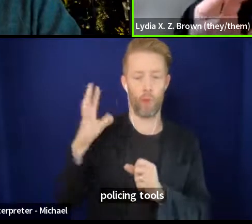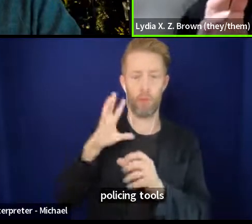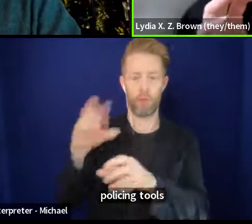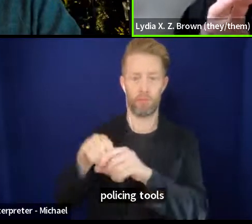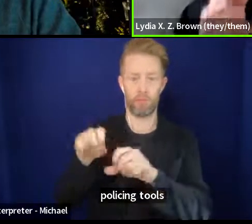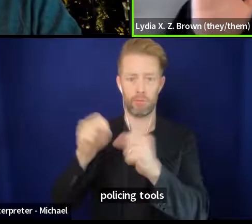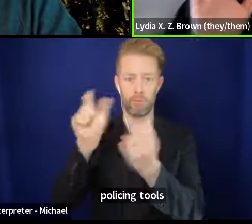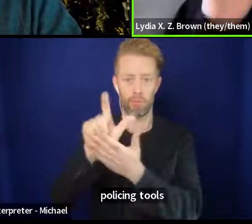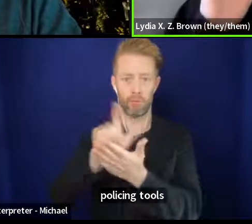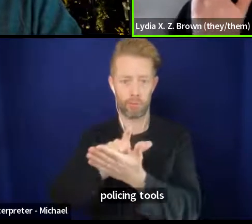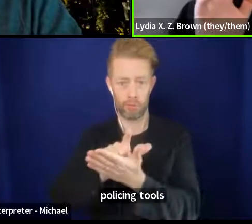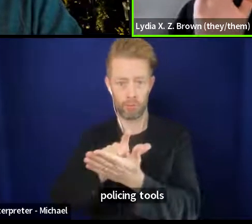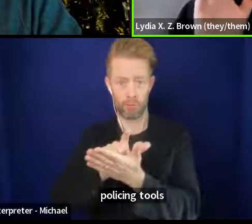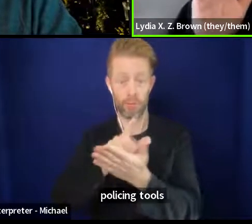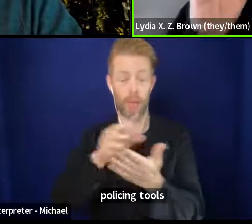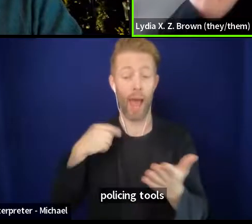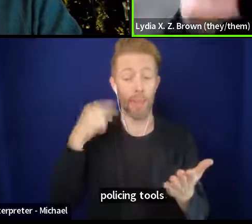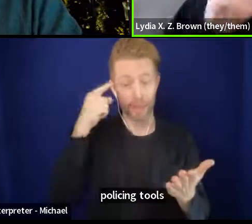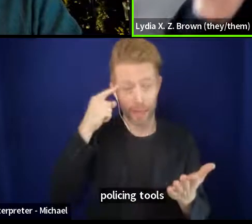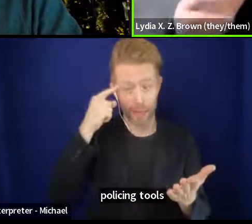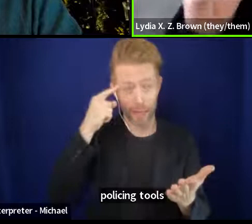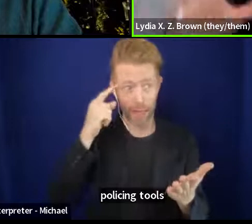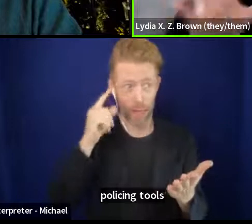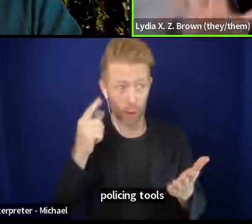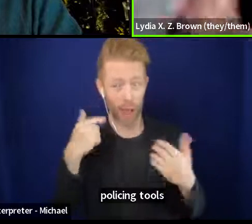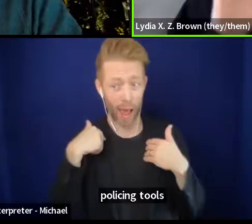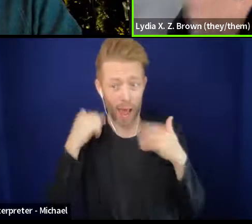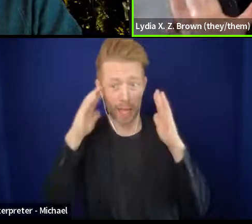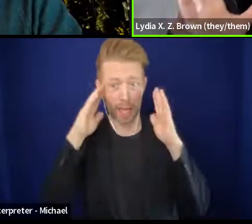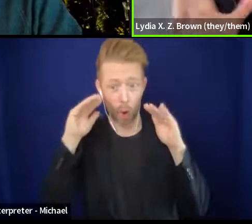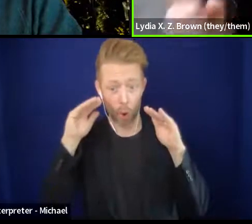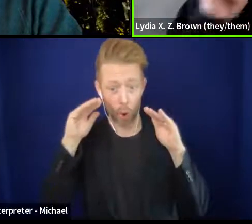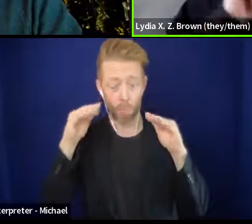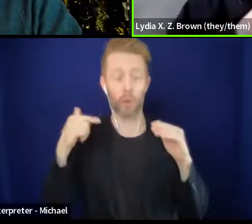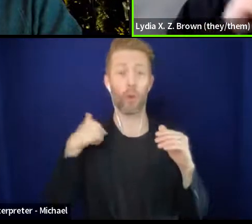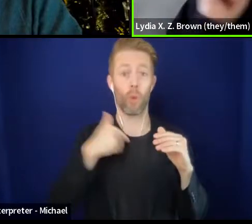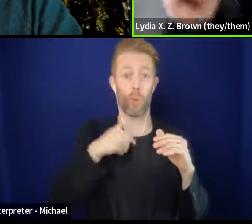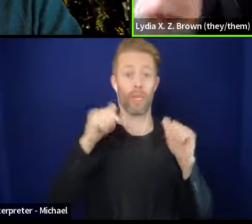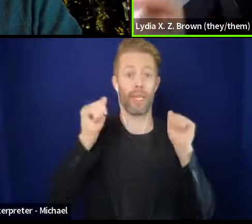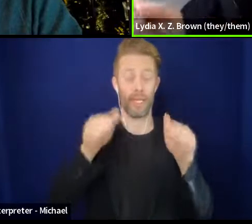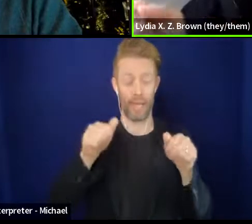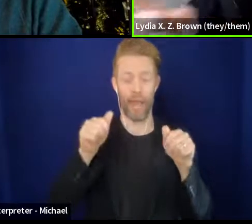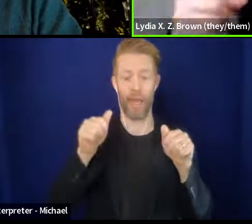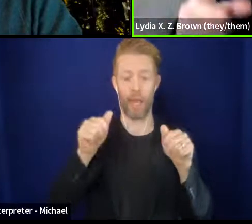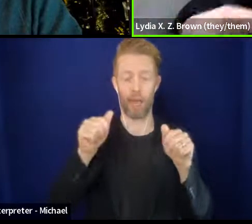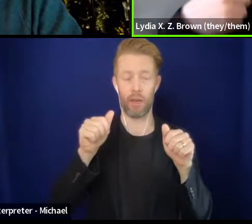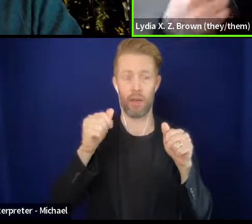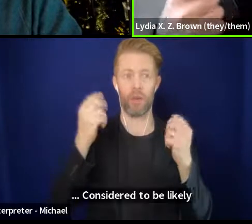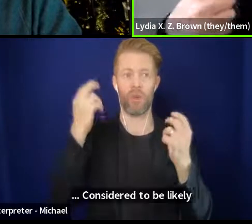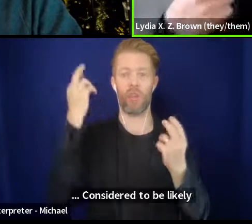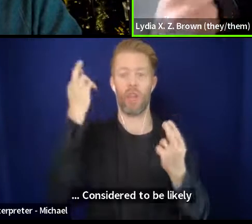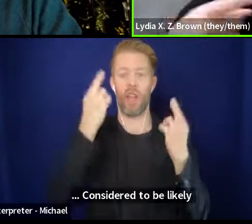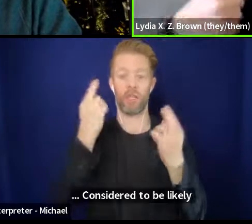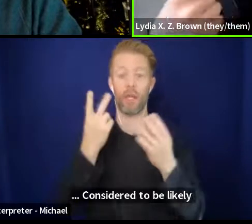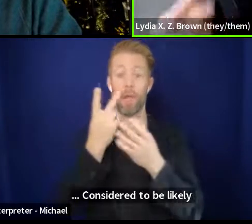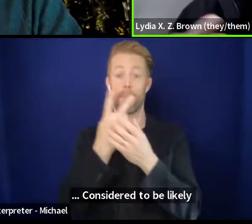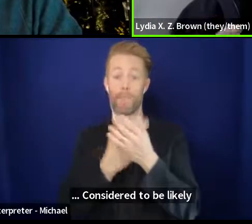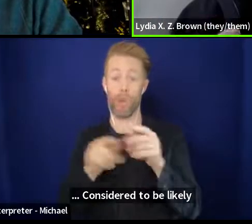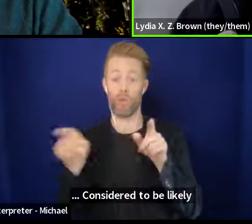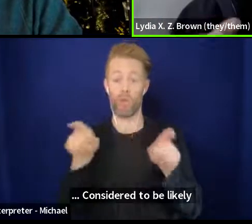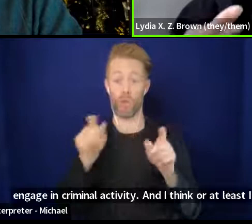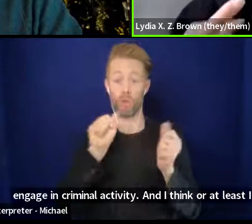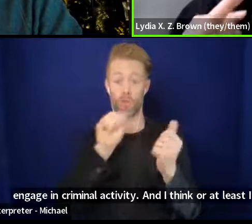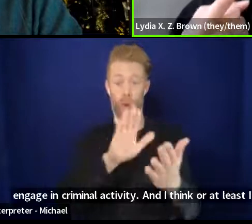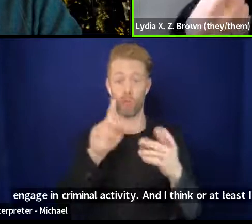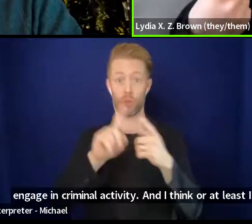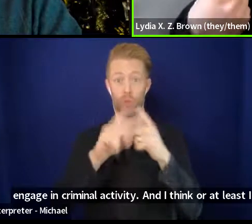I think, or at least I hope, that we can contemplate very quickly how both of those approaches to trying to predict where police should